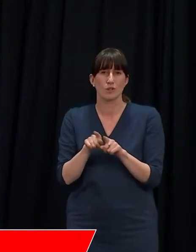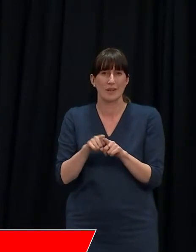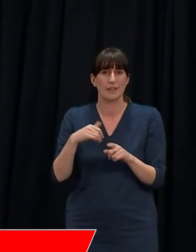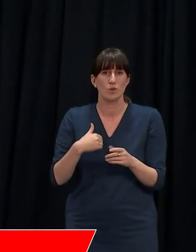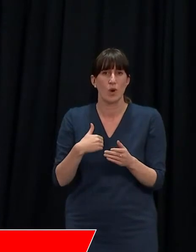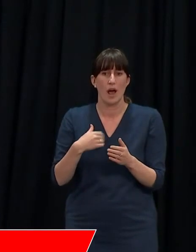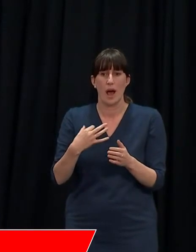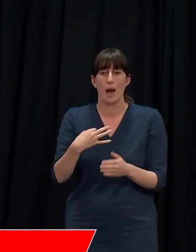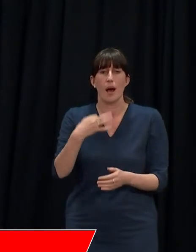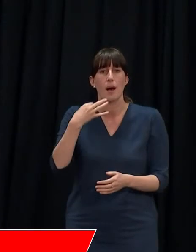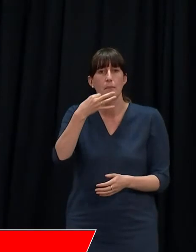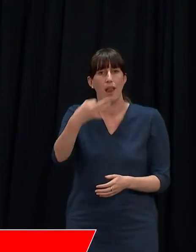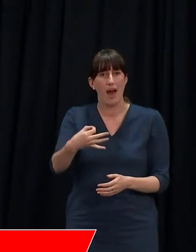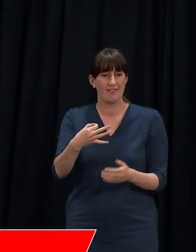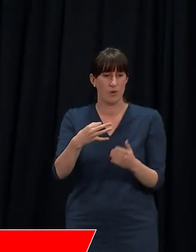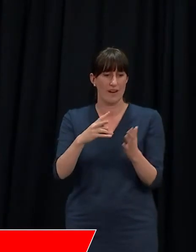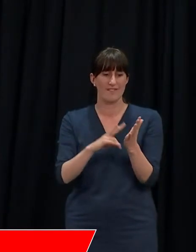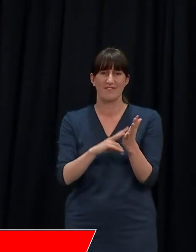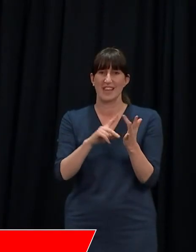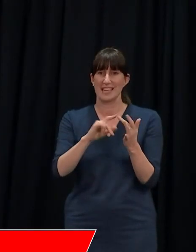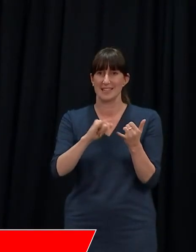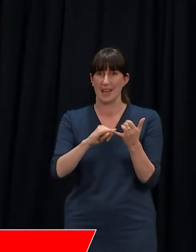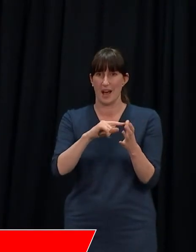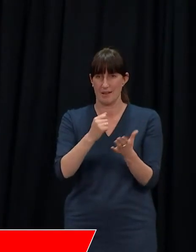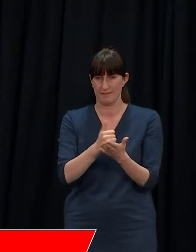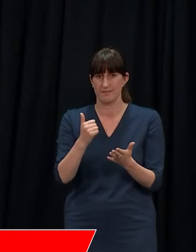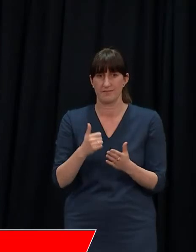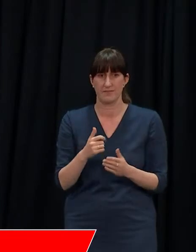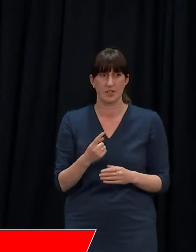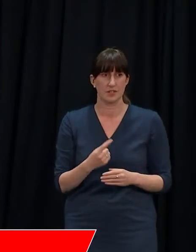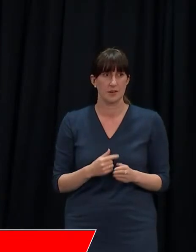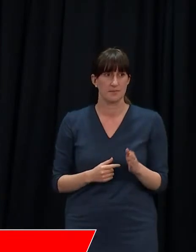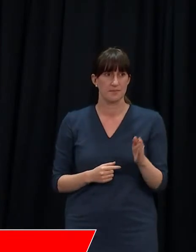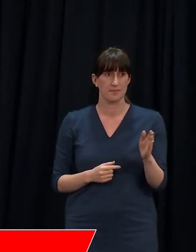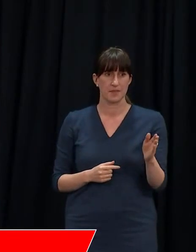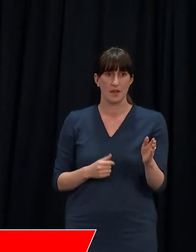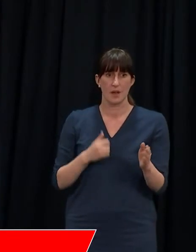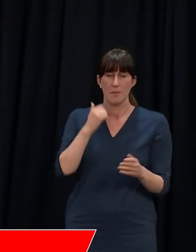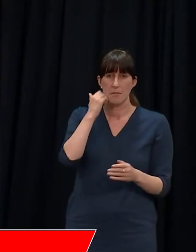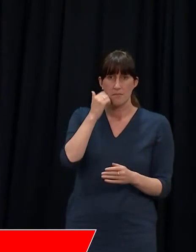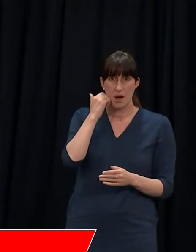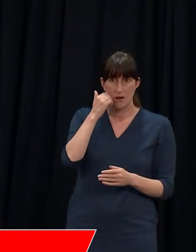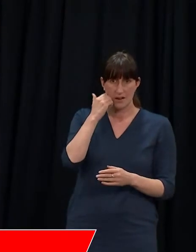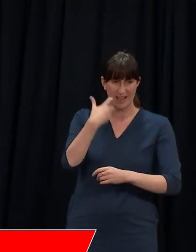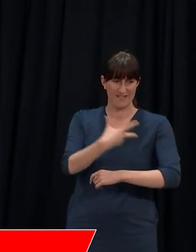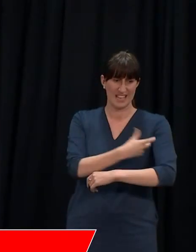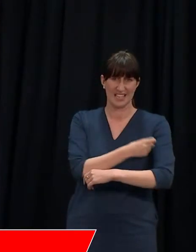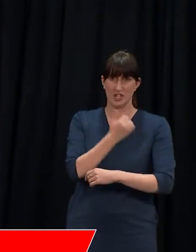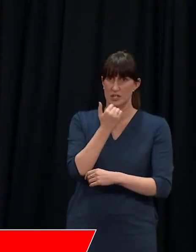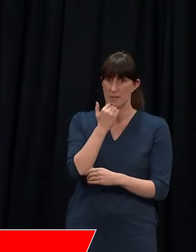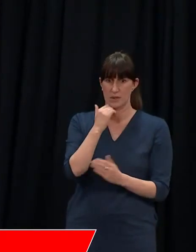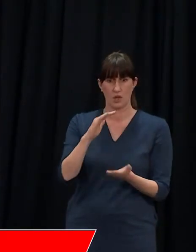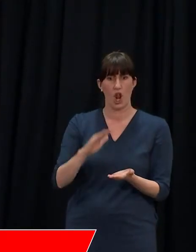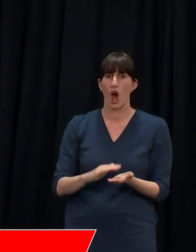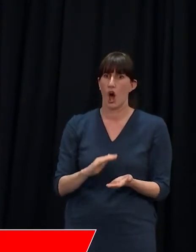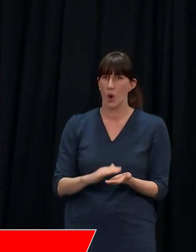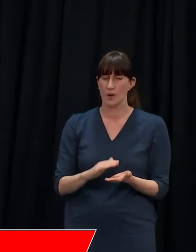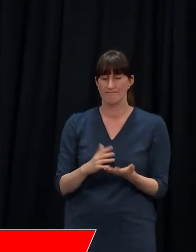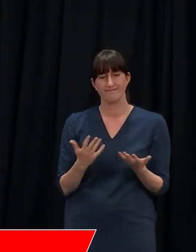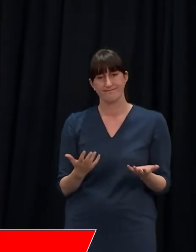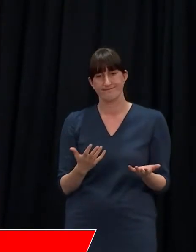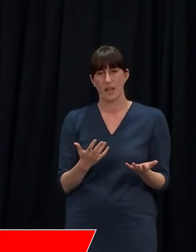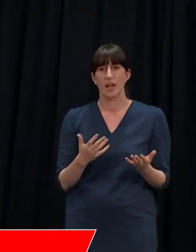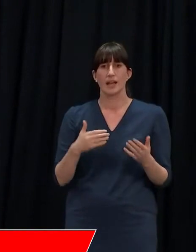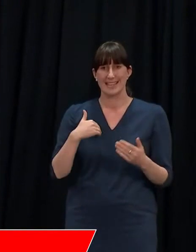into the country. Come over to Plaza. With the multi-Pacific vaccination rates still being quite low, is it time to go back to the drawing